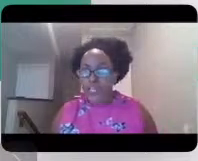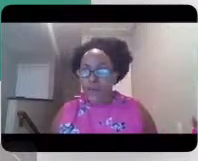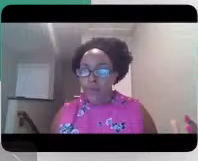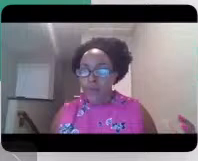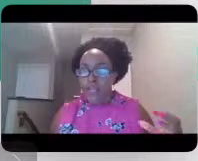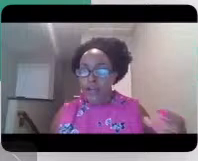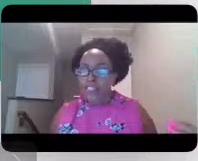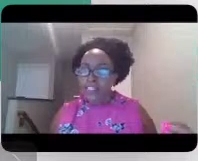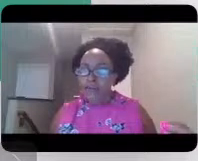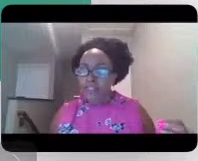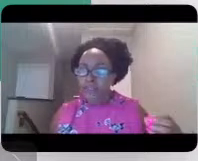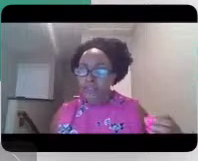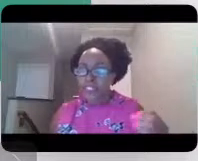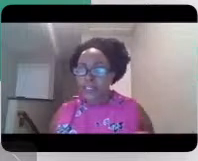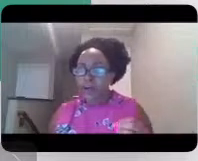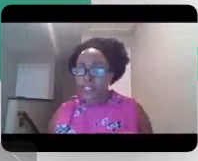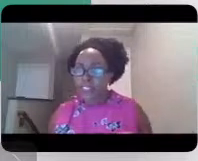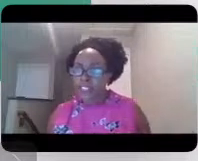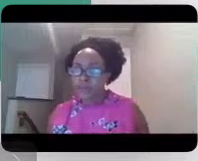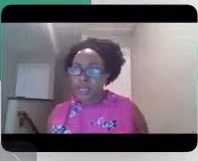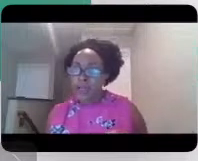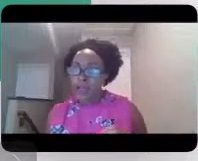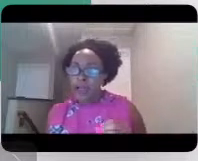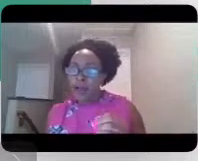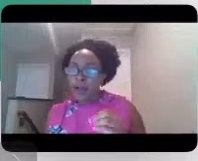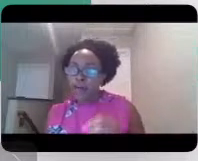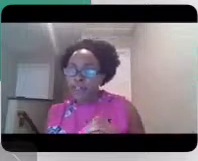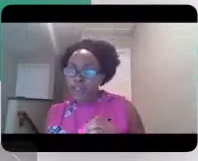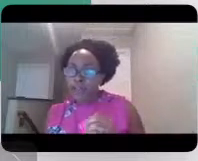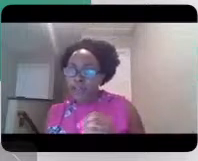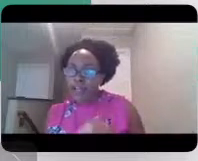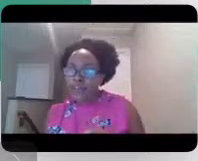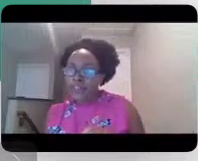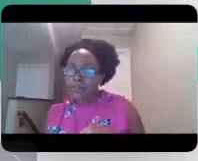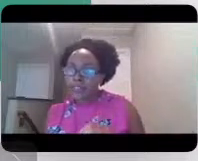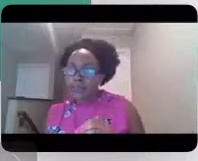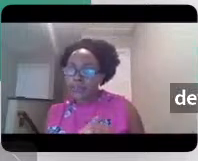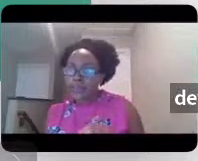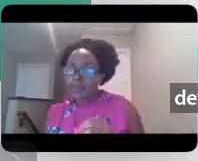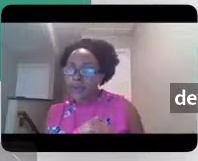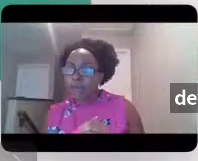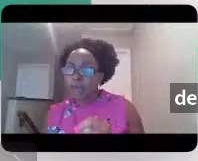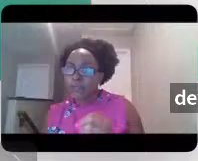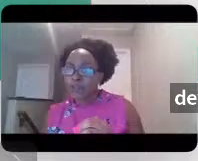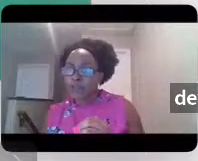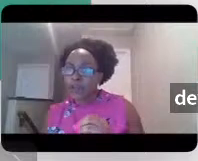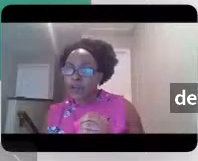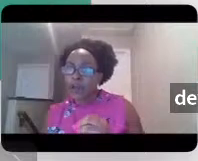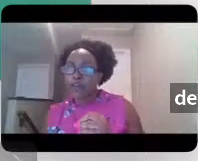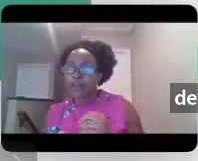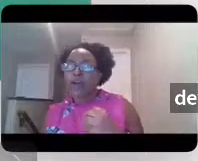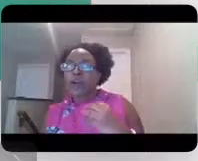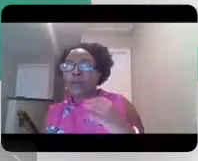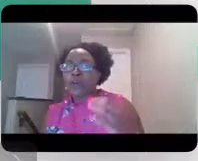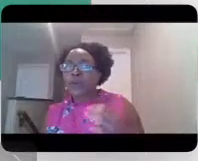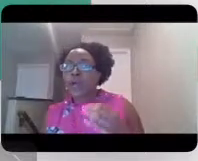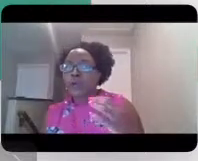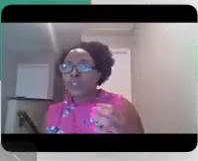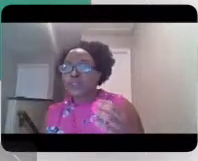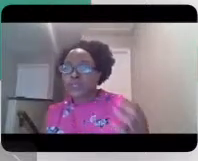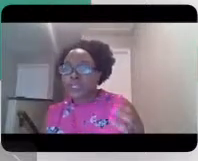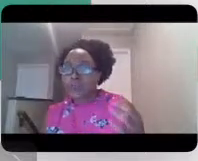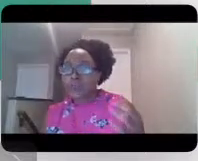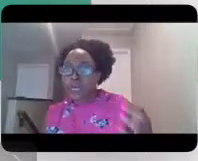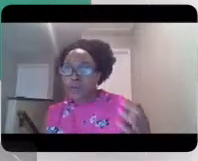with them, we encourage them to take ownership of their lives, be part of the problem solving of what do I want